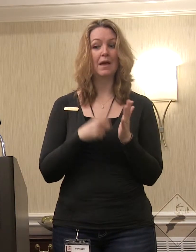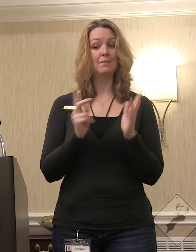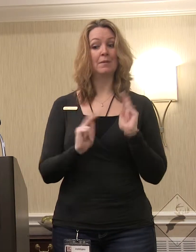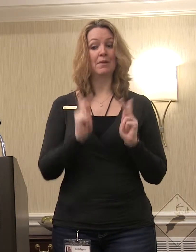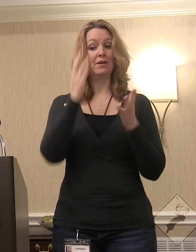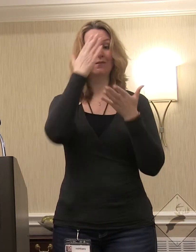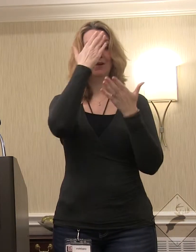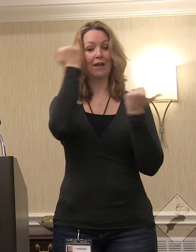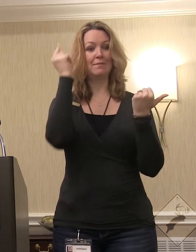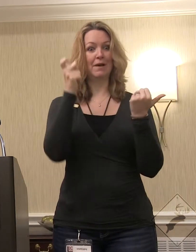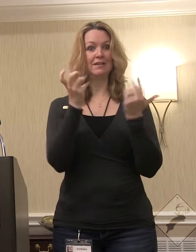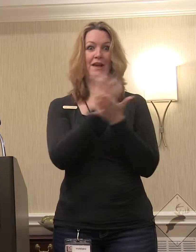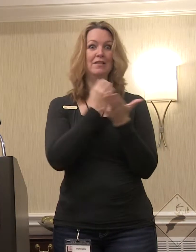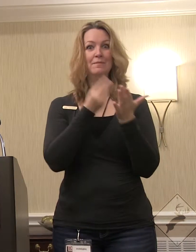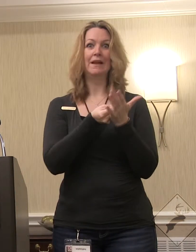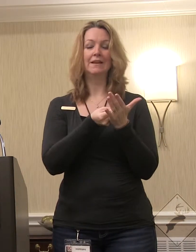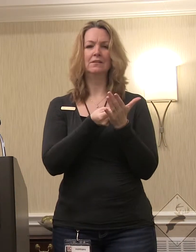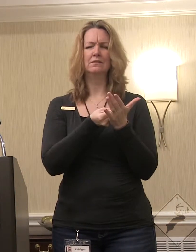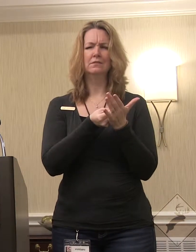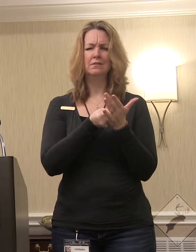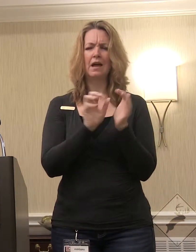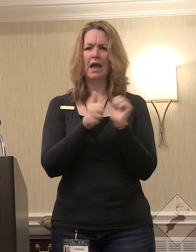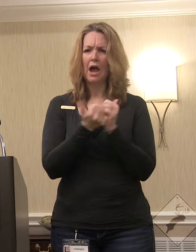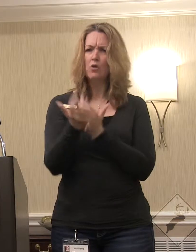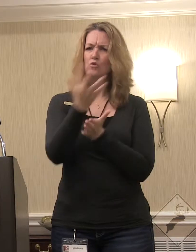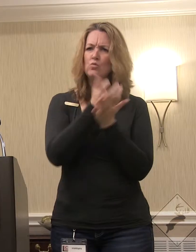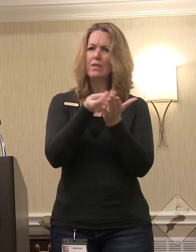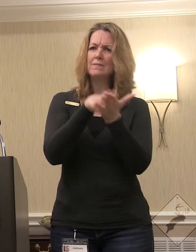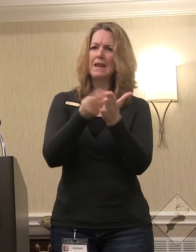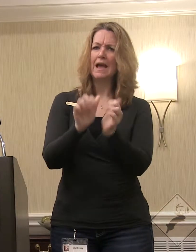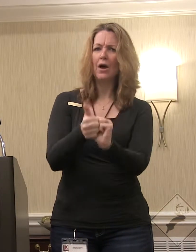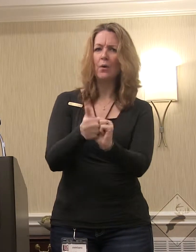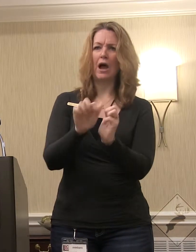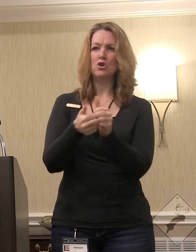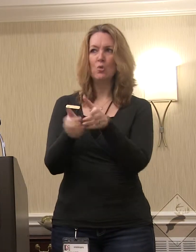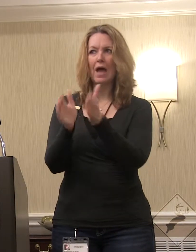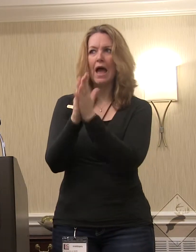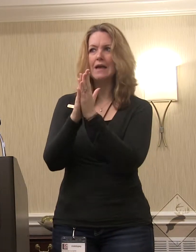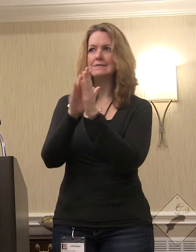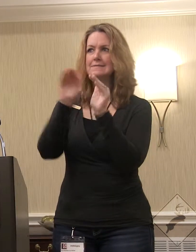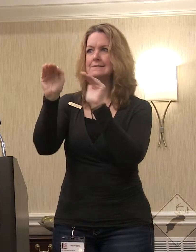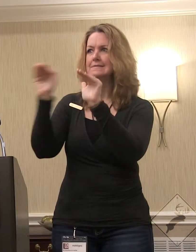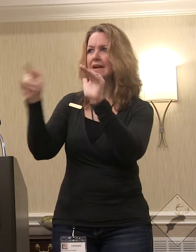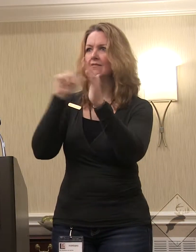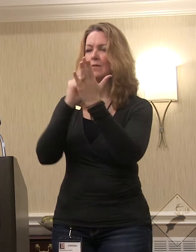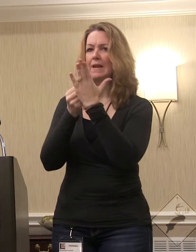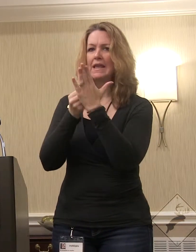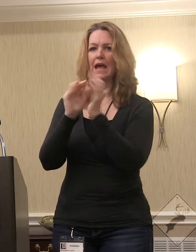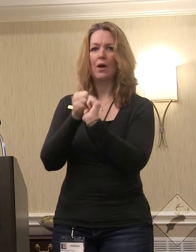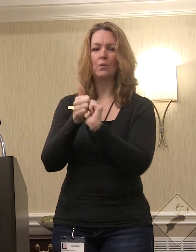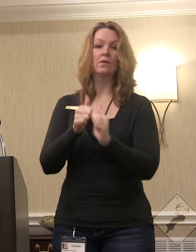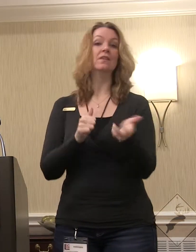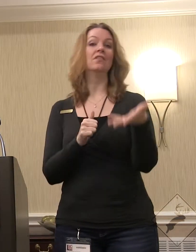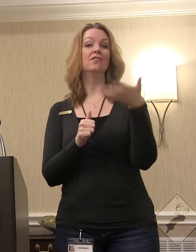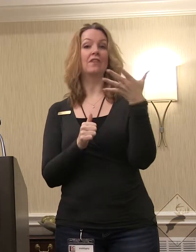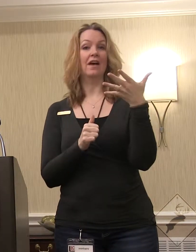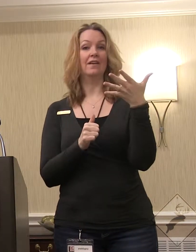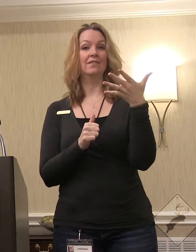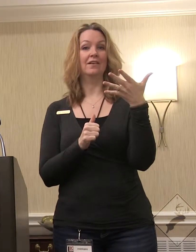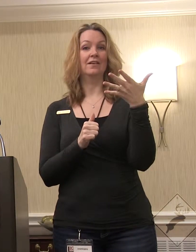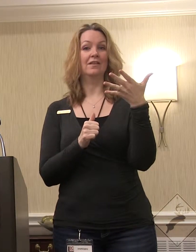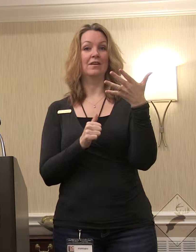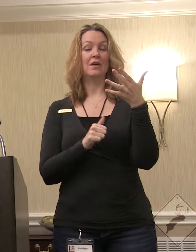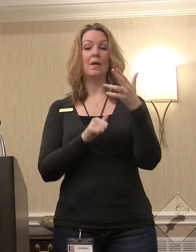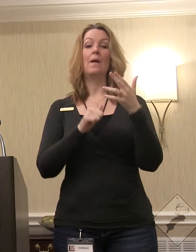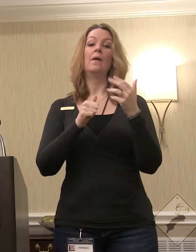people forget that part in fundraising. How do you raise money? How do you ask for money, right? Number five, build